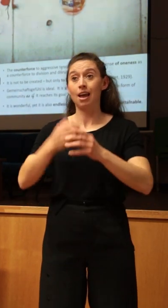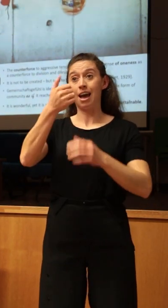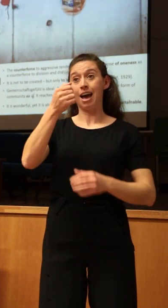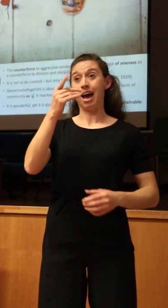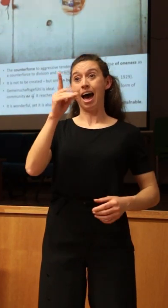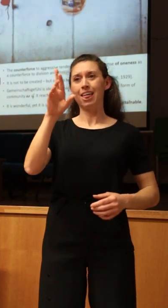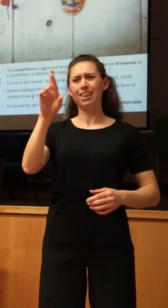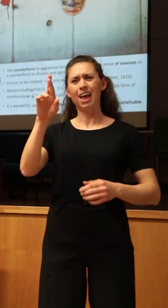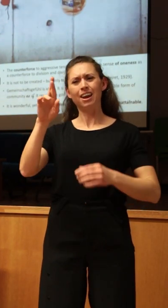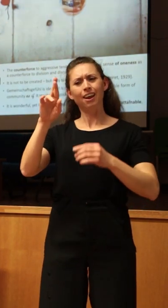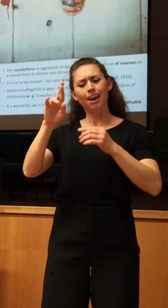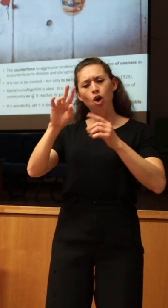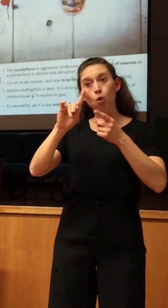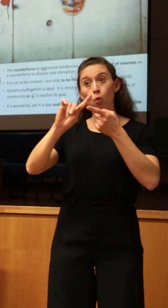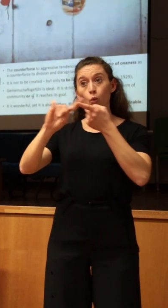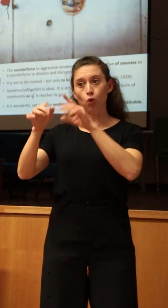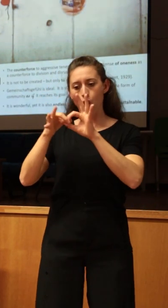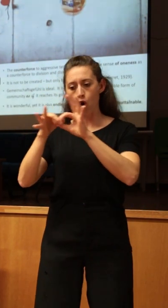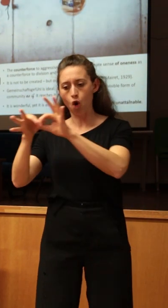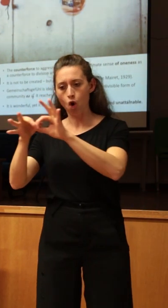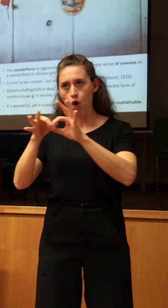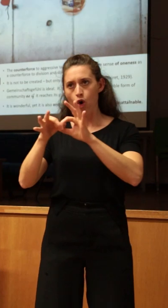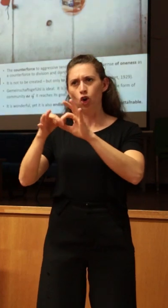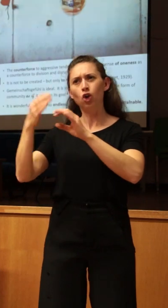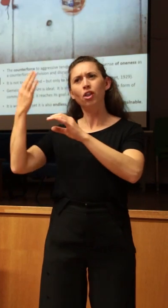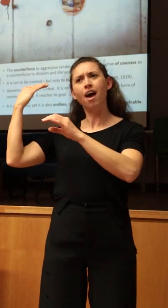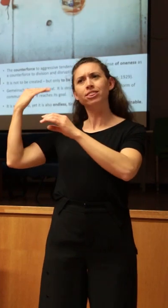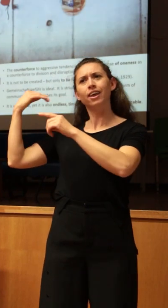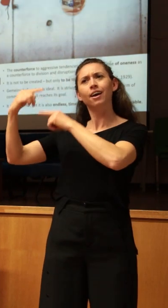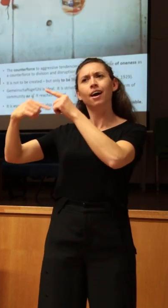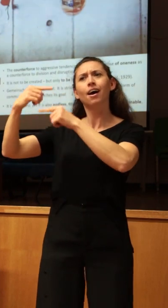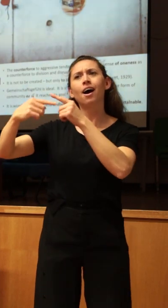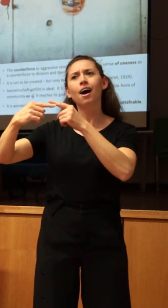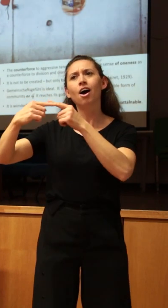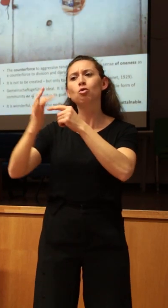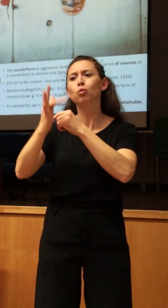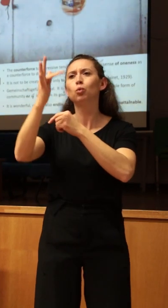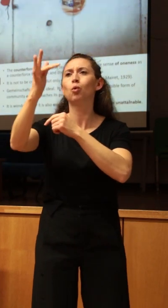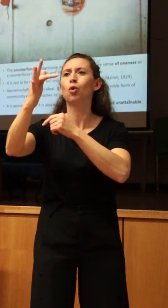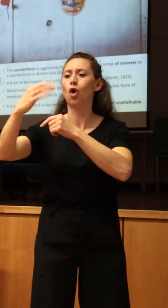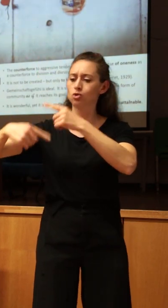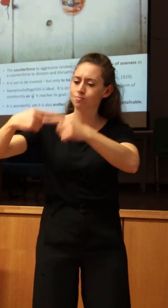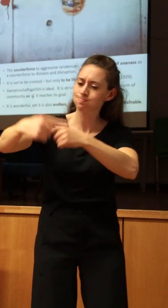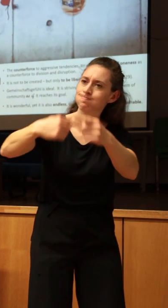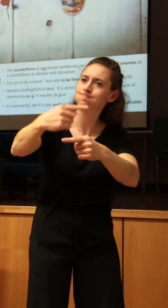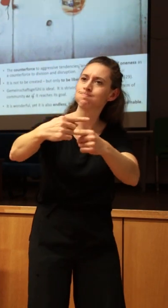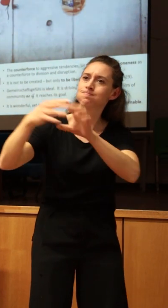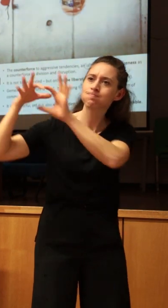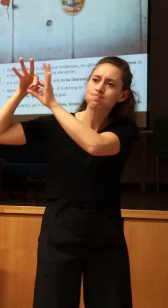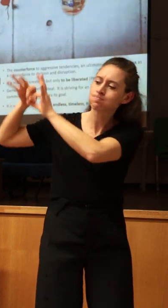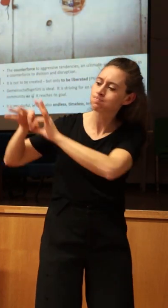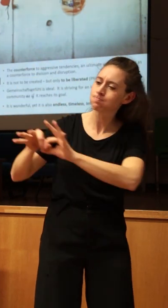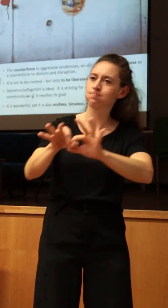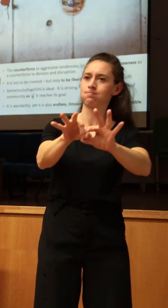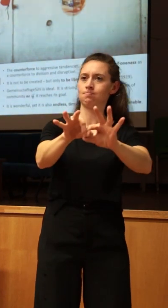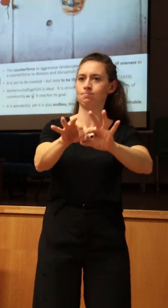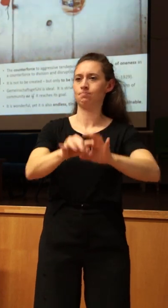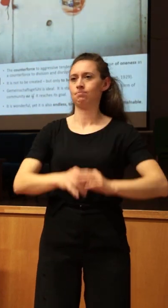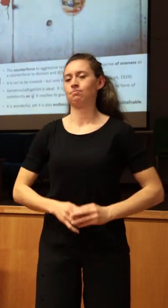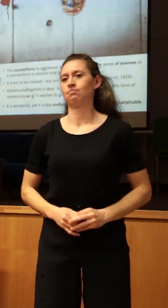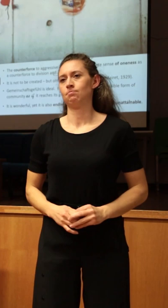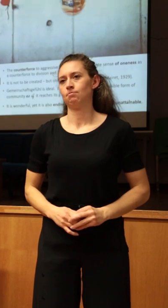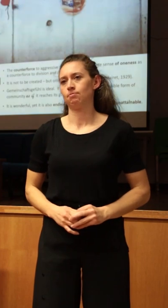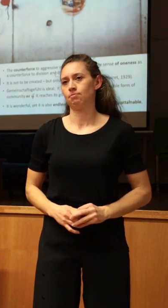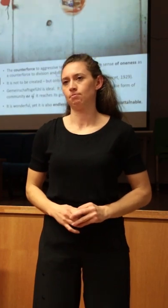Adler conectó lo que eran los ancestros con los que va a ser la futura generación. And at the same time is also being one with